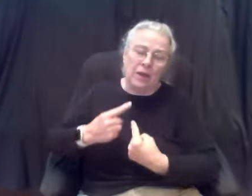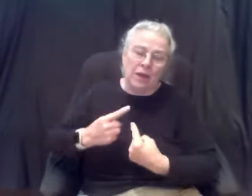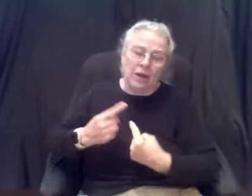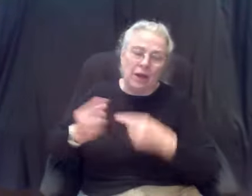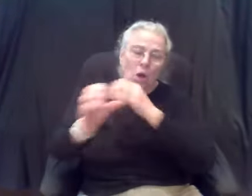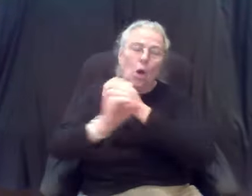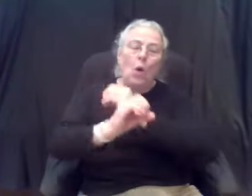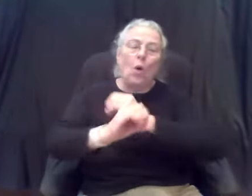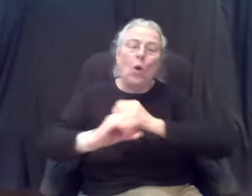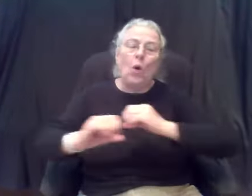coming, oh